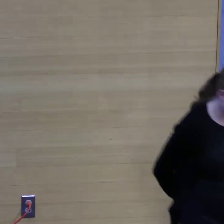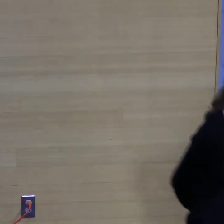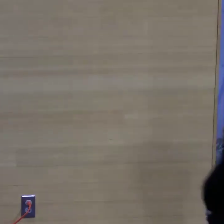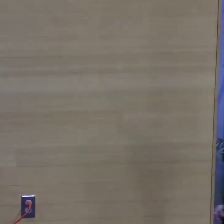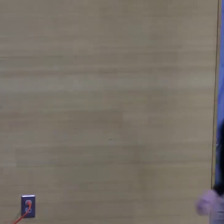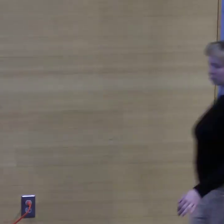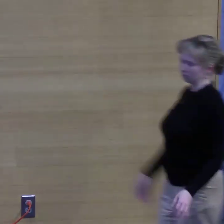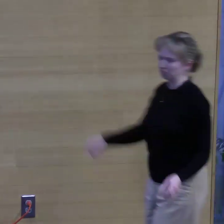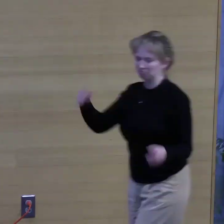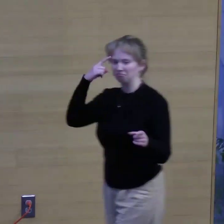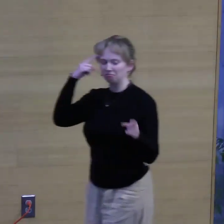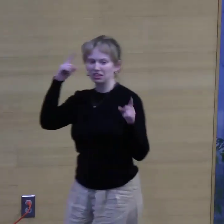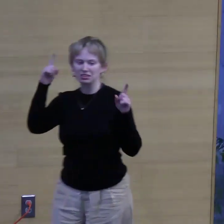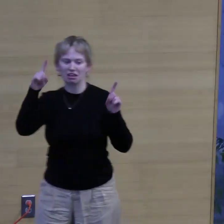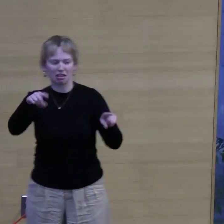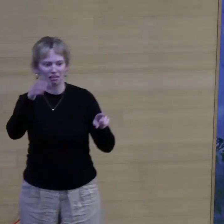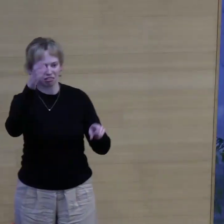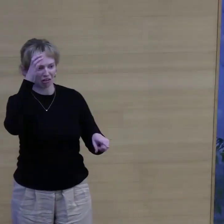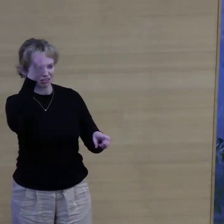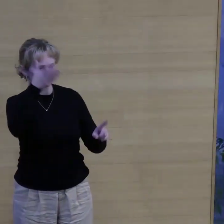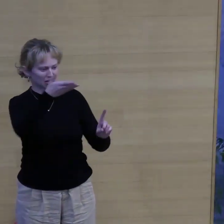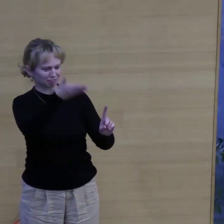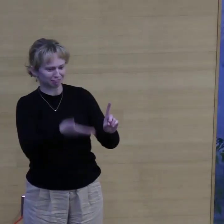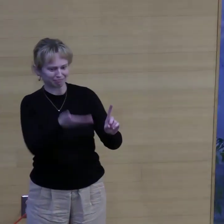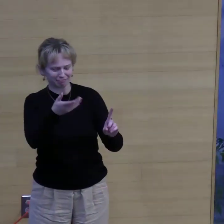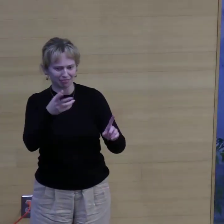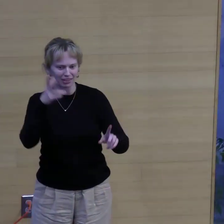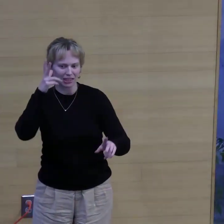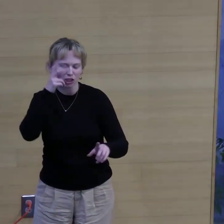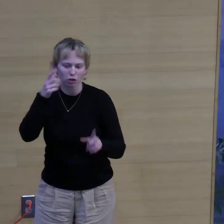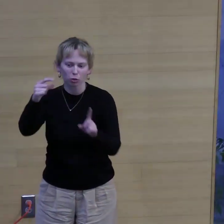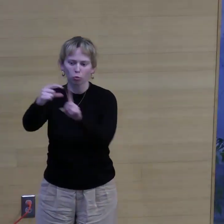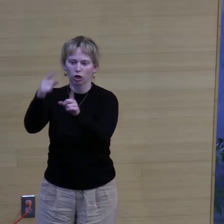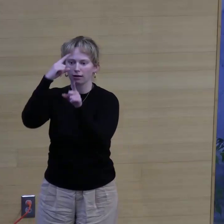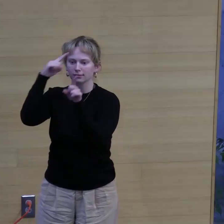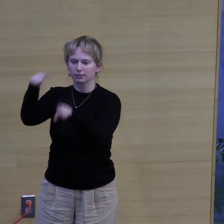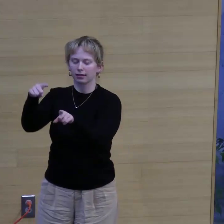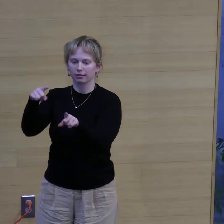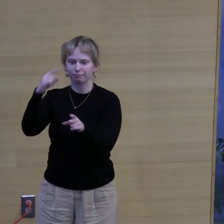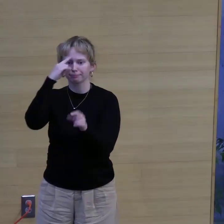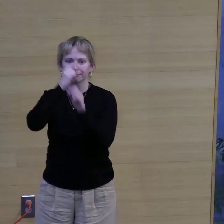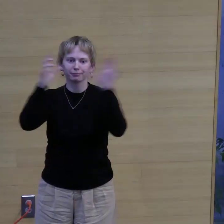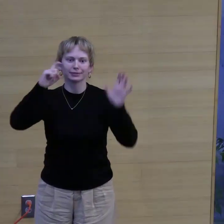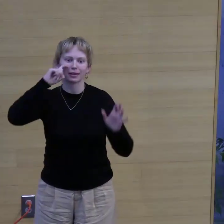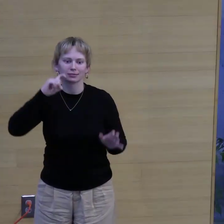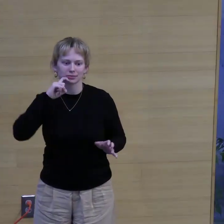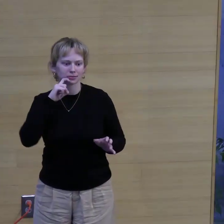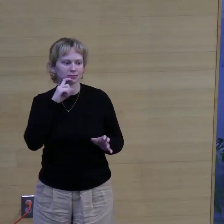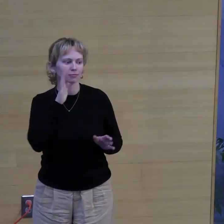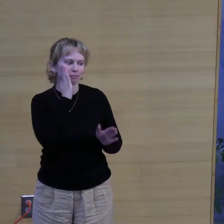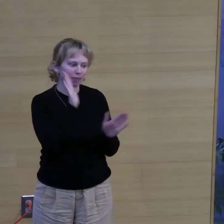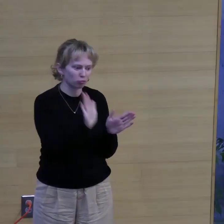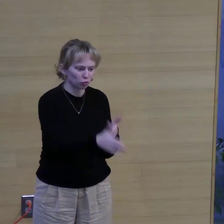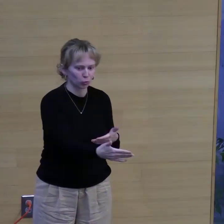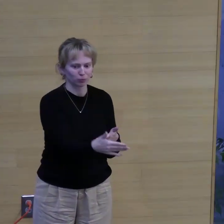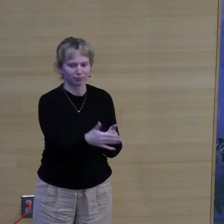Yeah. I think because people just think they hear consent and they think sex and they think sexuality in the bedroom.